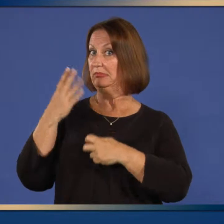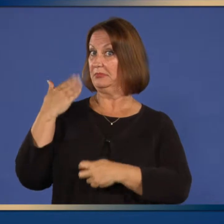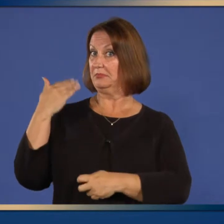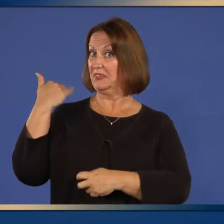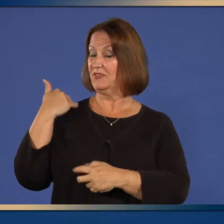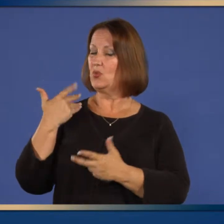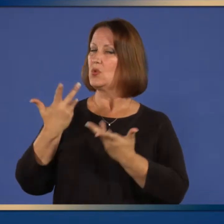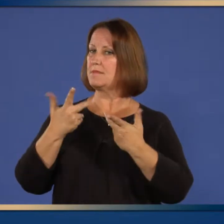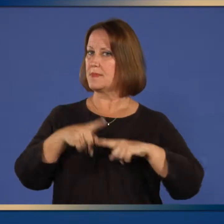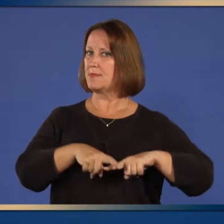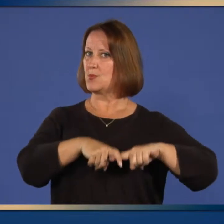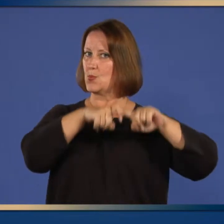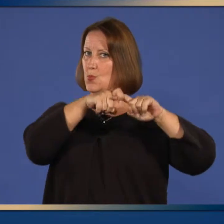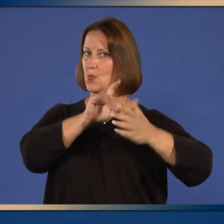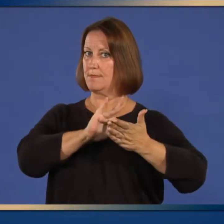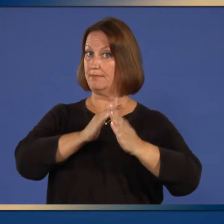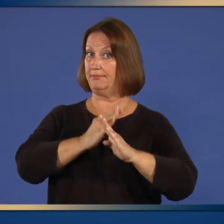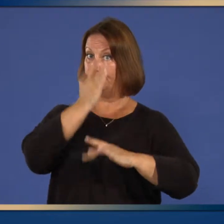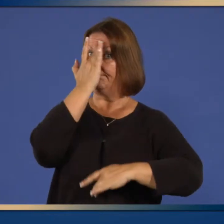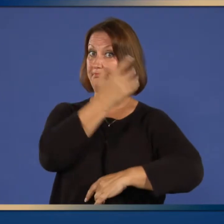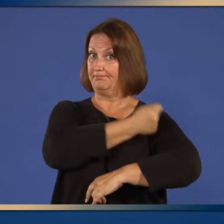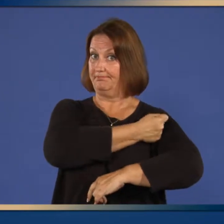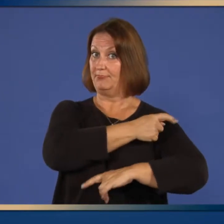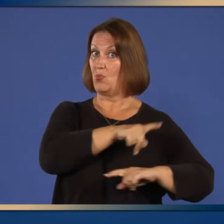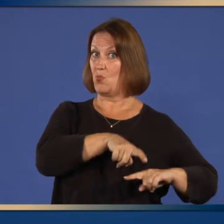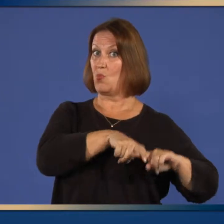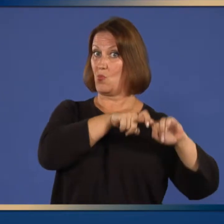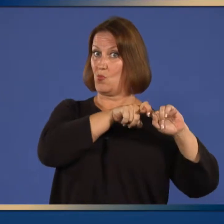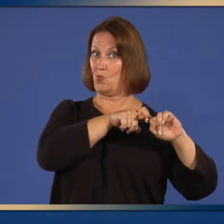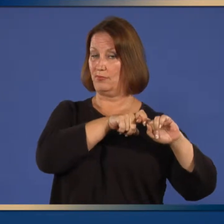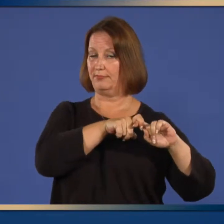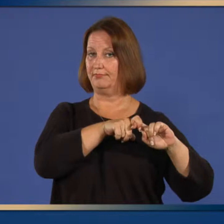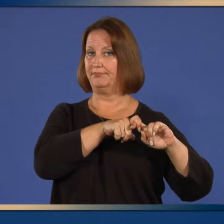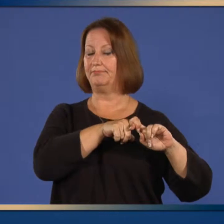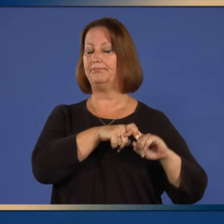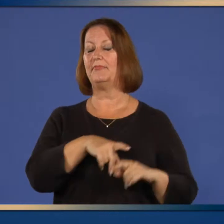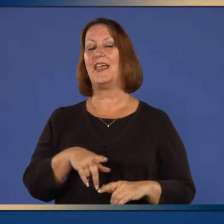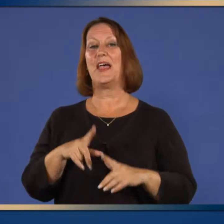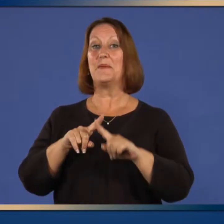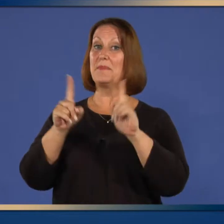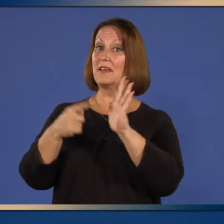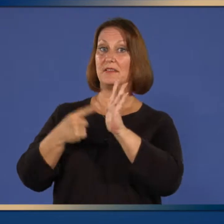vaccines are deferred when a precaution is present.